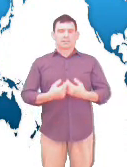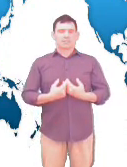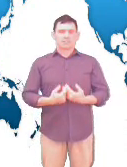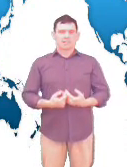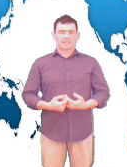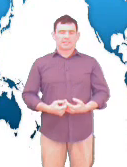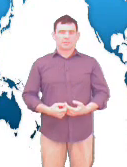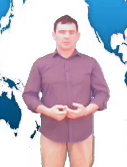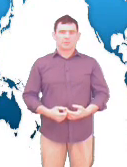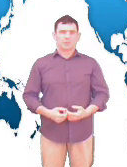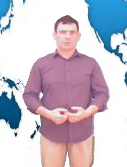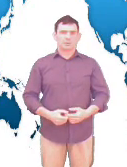and release all that now.